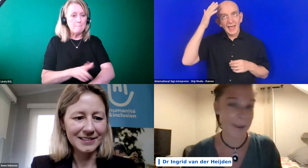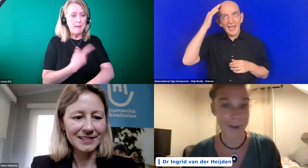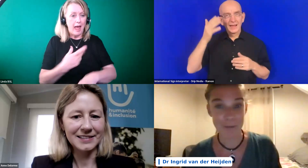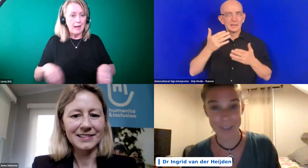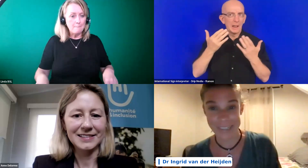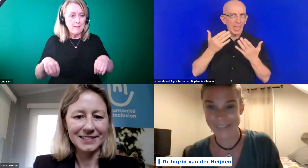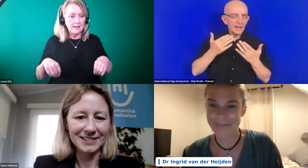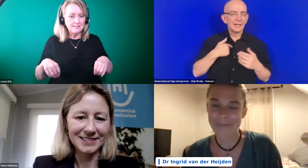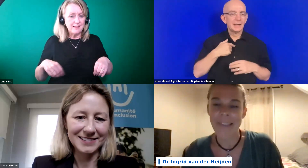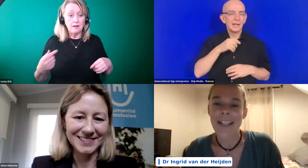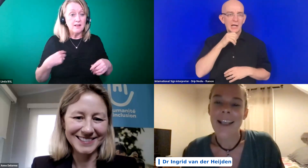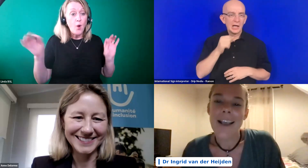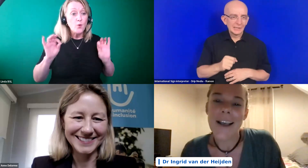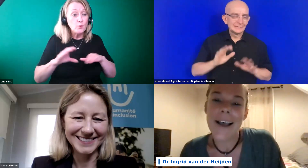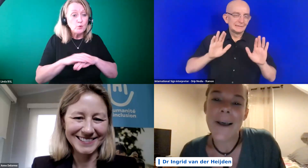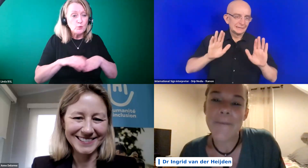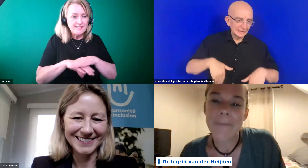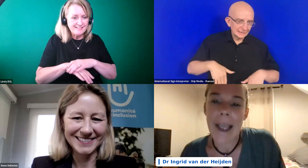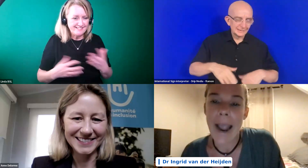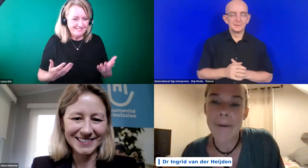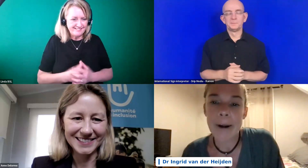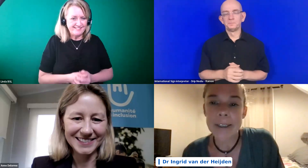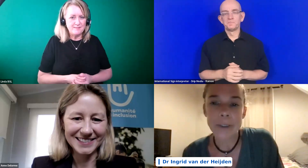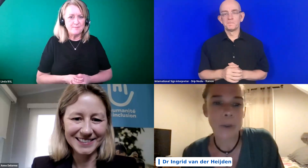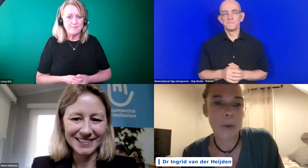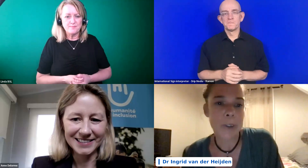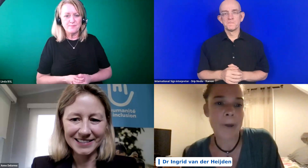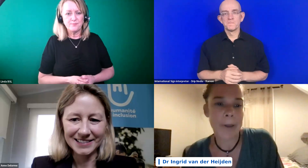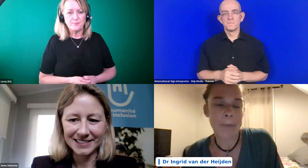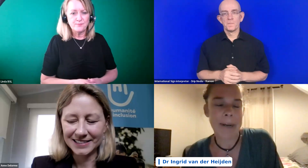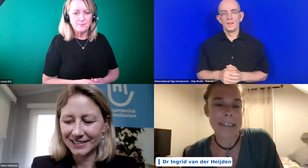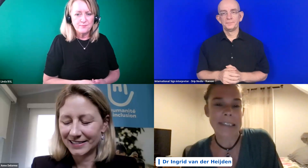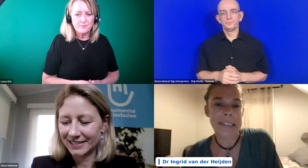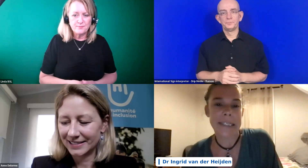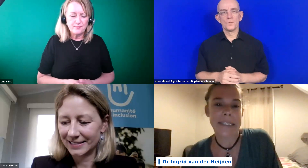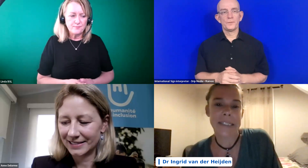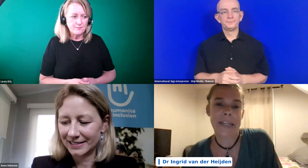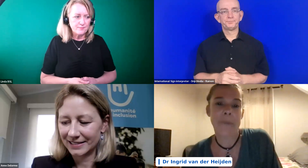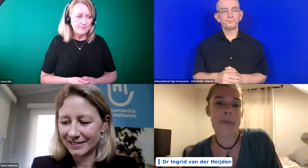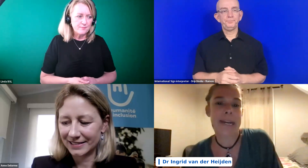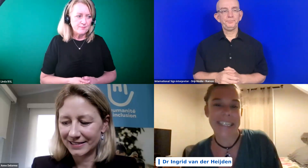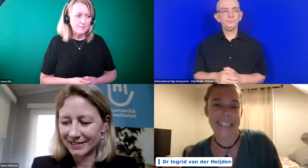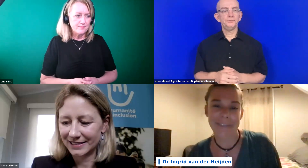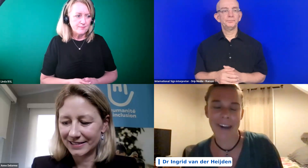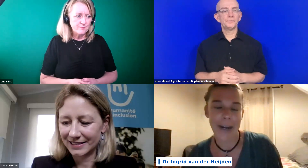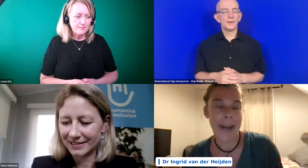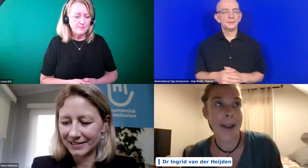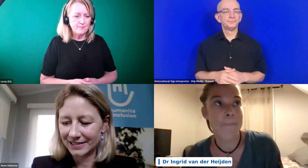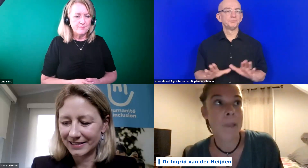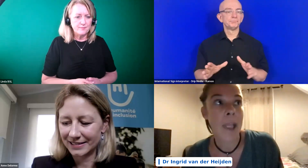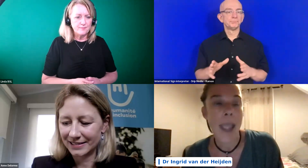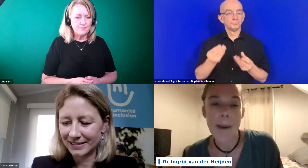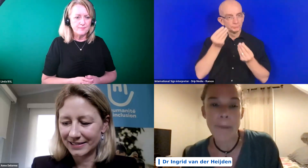am barefoot. I'm going to talk to you about the practices that we